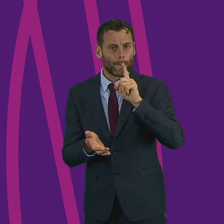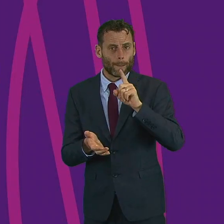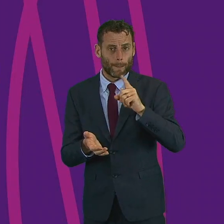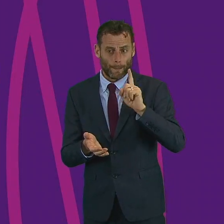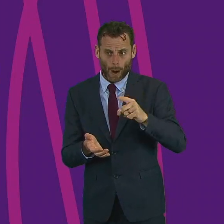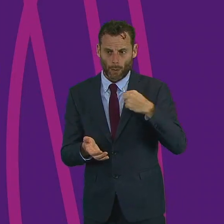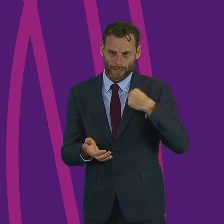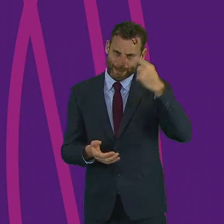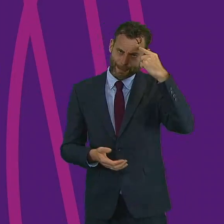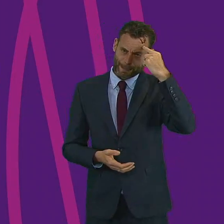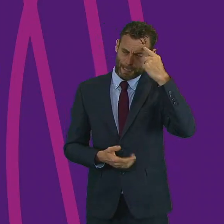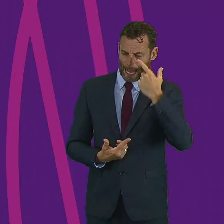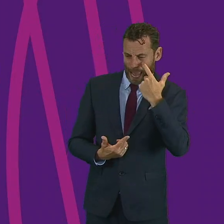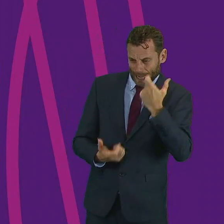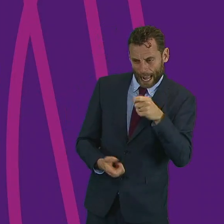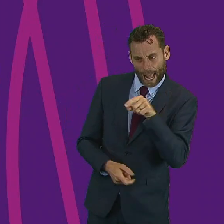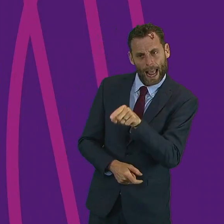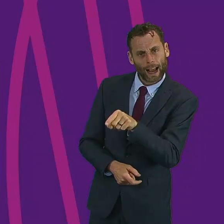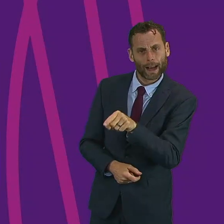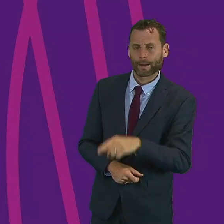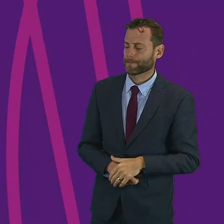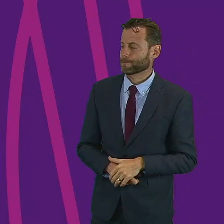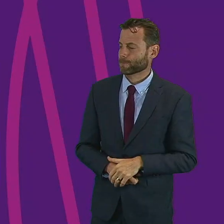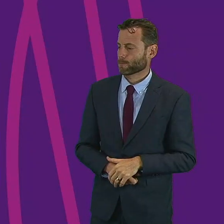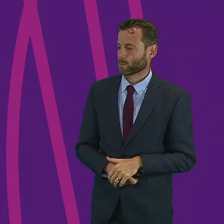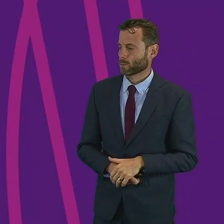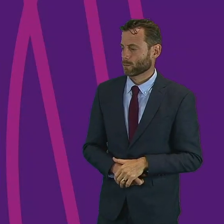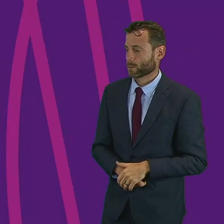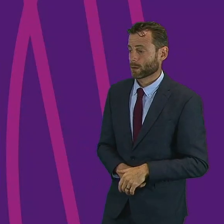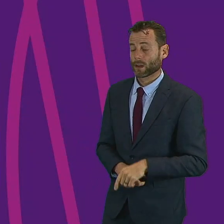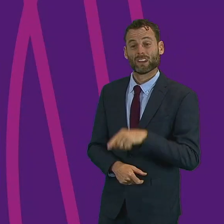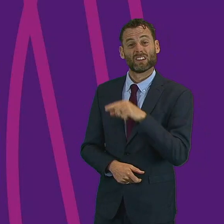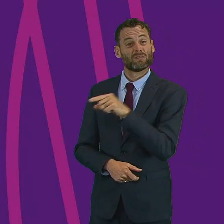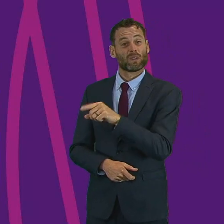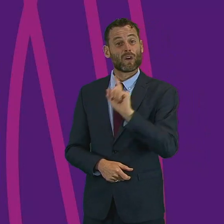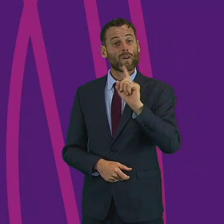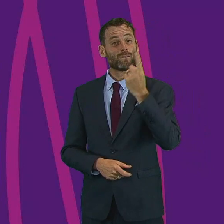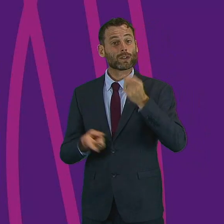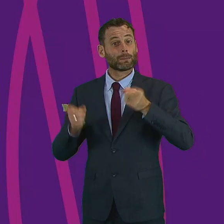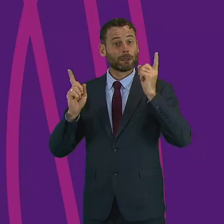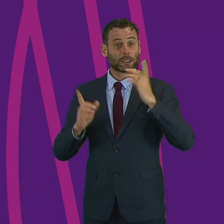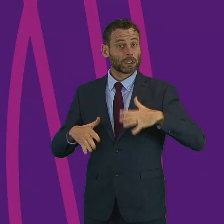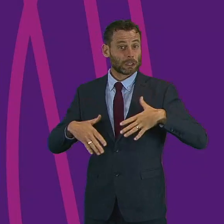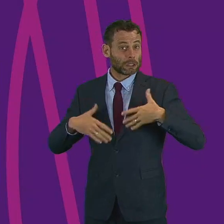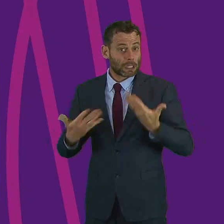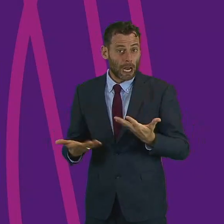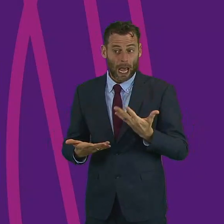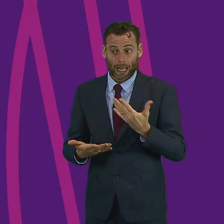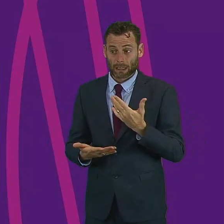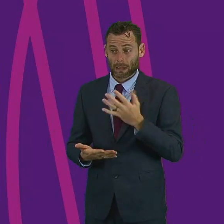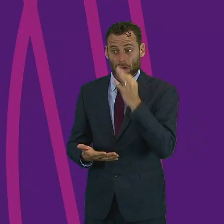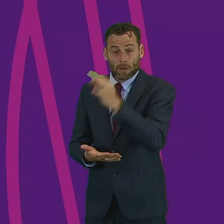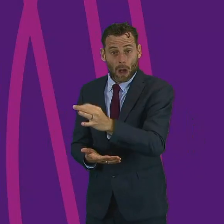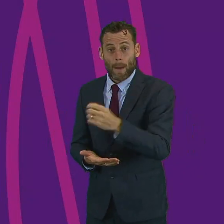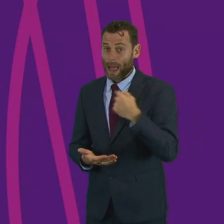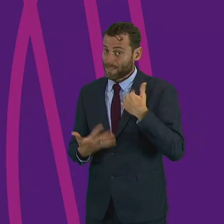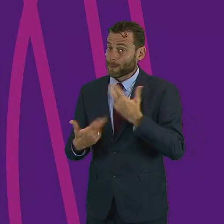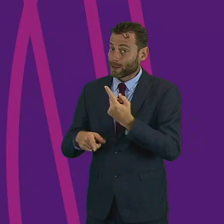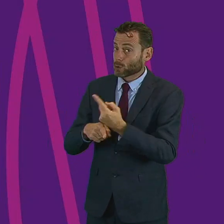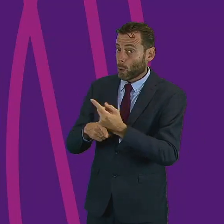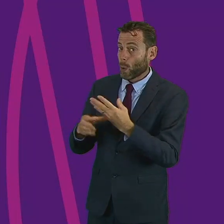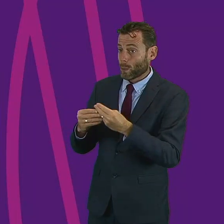guidance on families and relatives entering care homes remains under regular and ongoing review. As I said, the